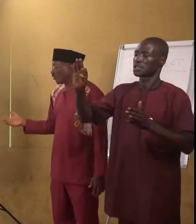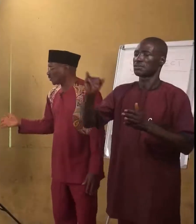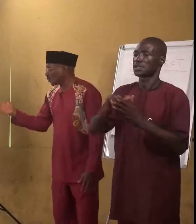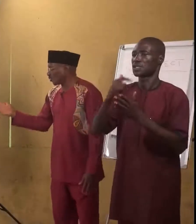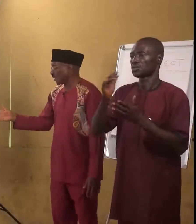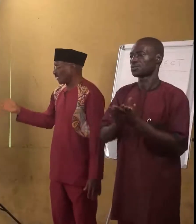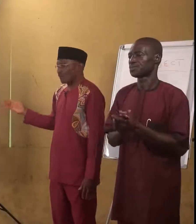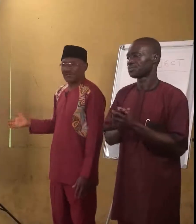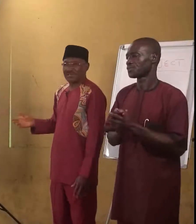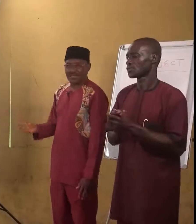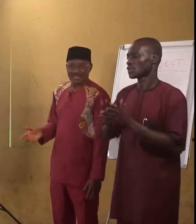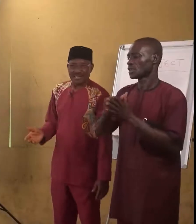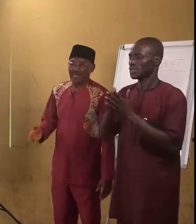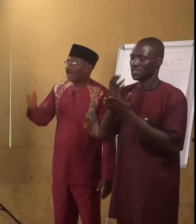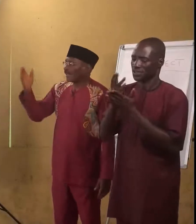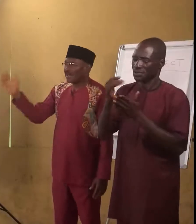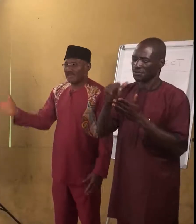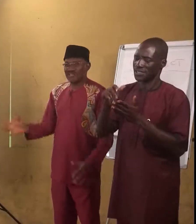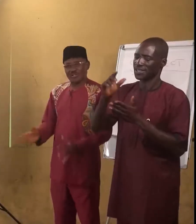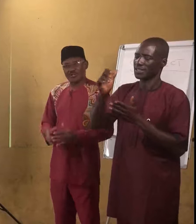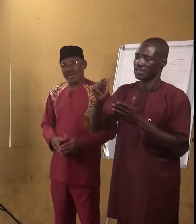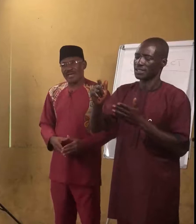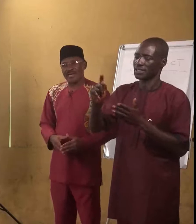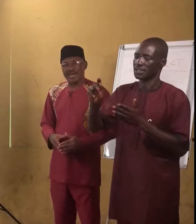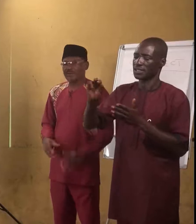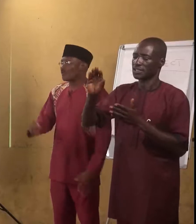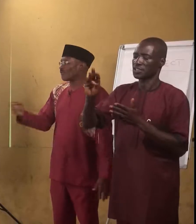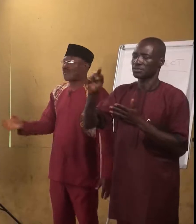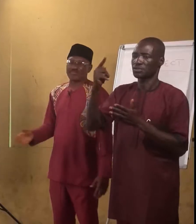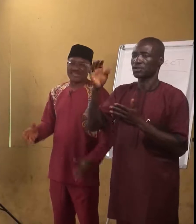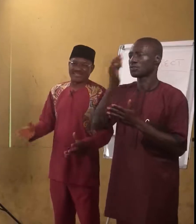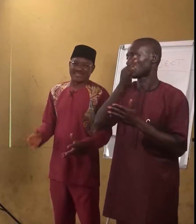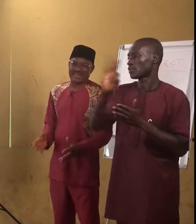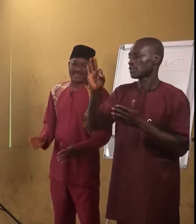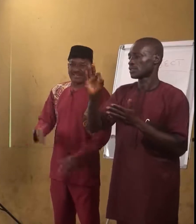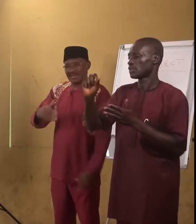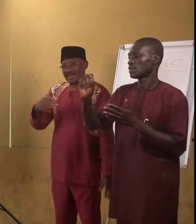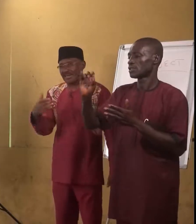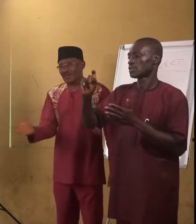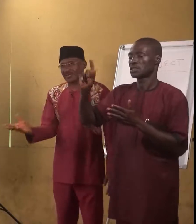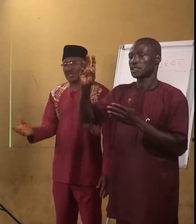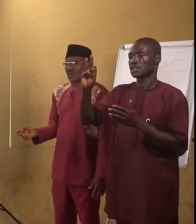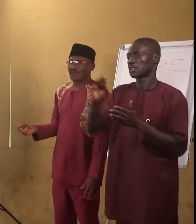mention of the social economic center. If it is in rural area, you find places like,